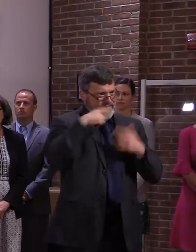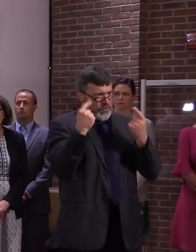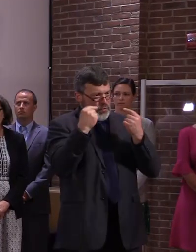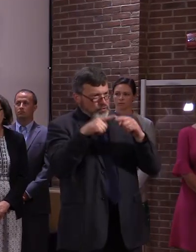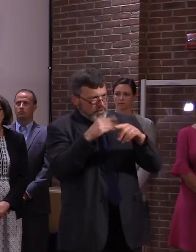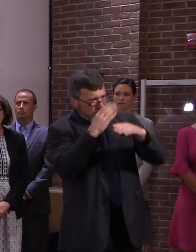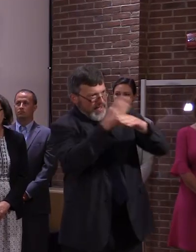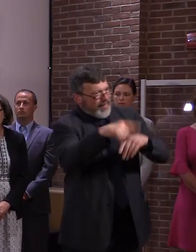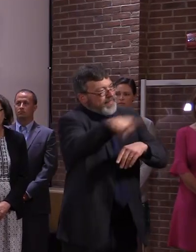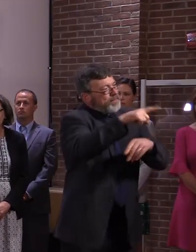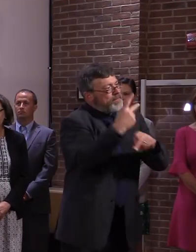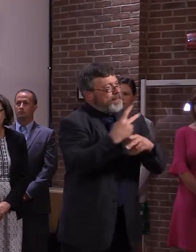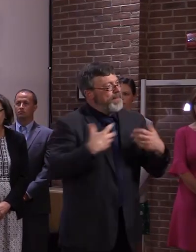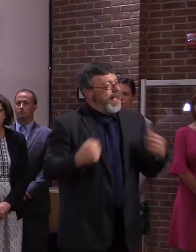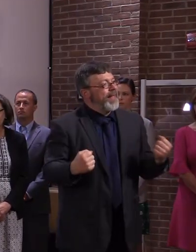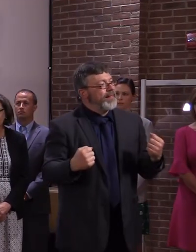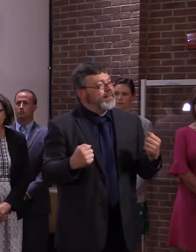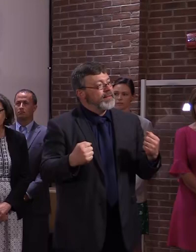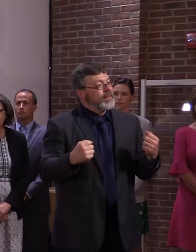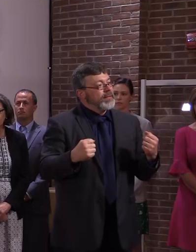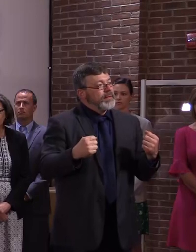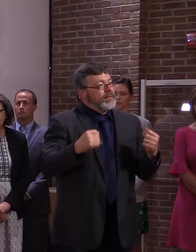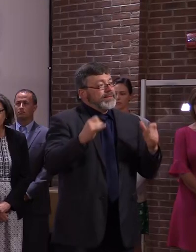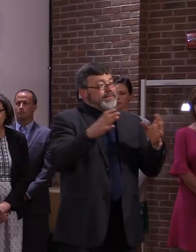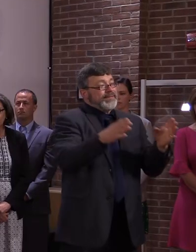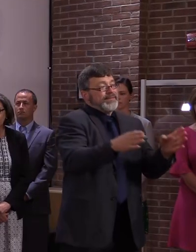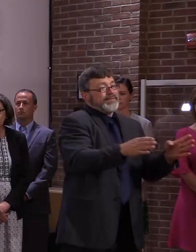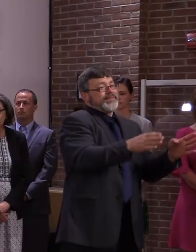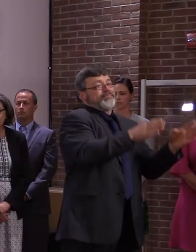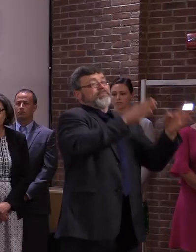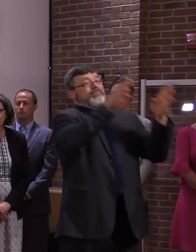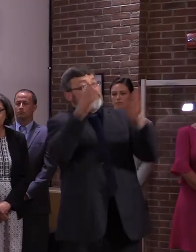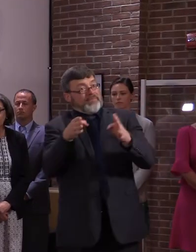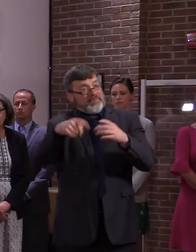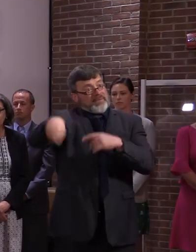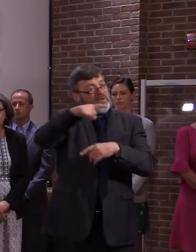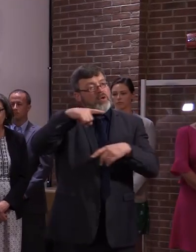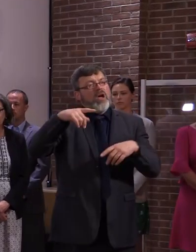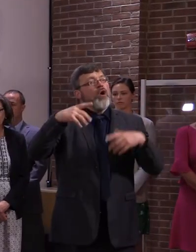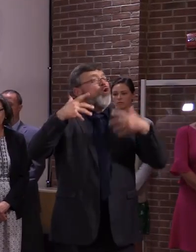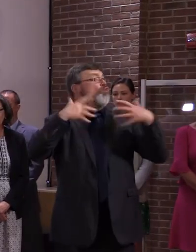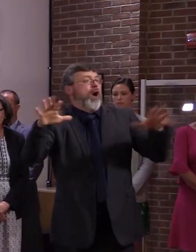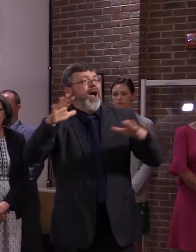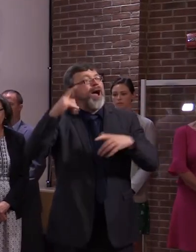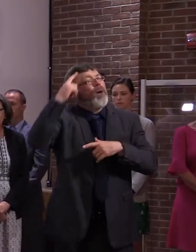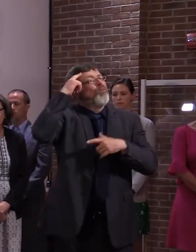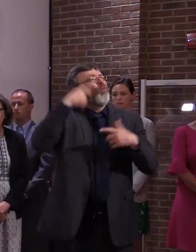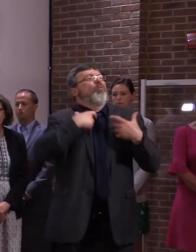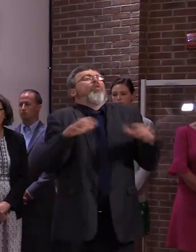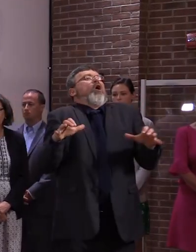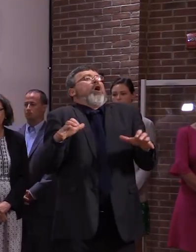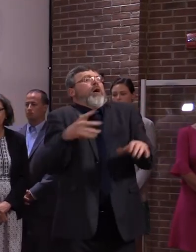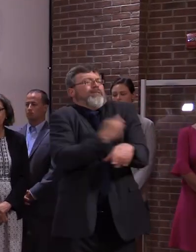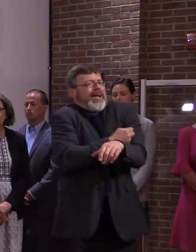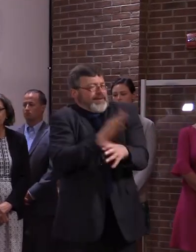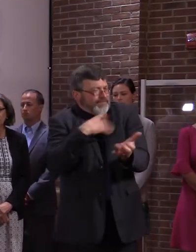get vaccinated, I ask you once again to reconsider for your health and those you love.